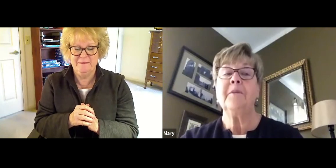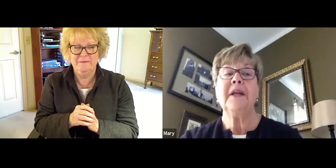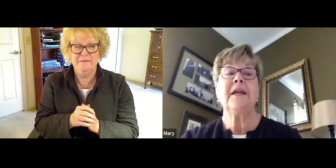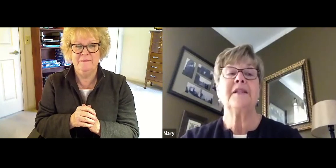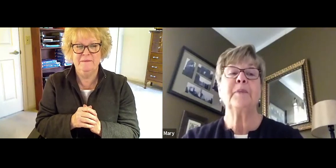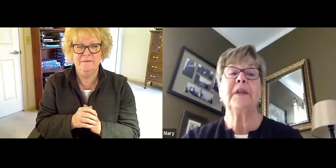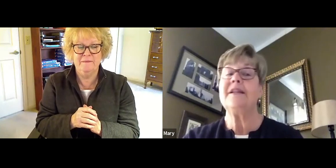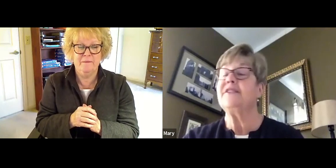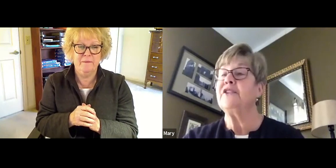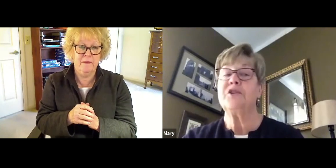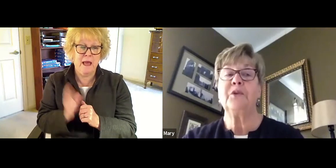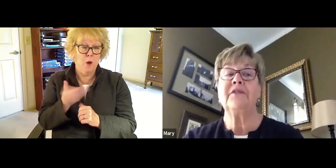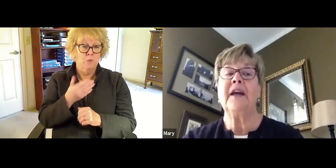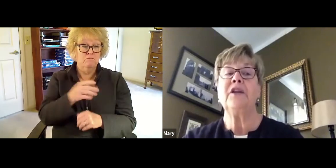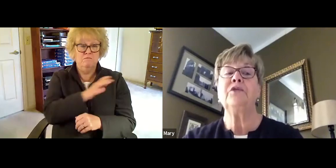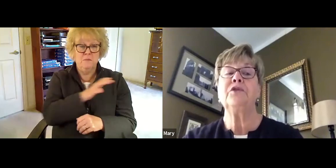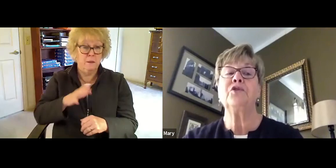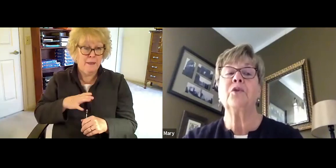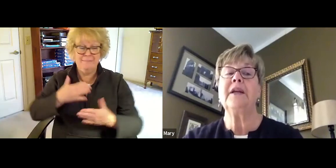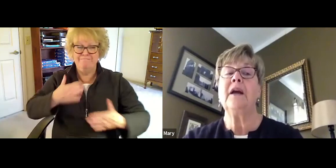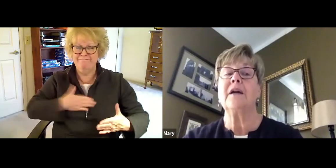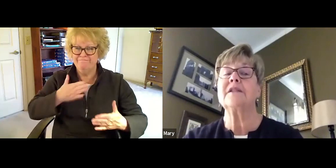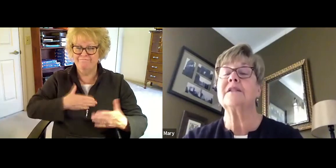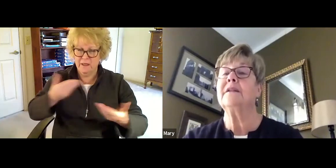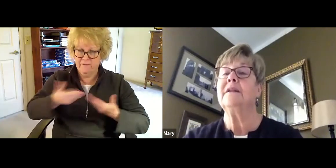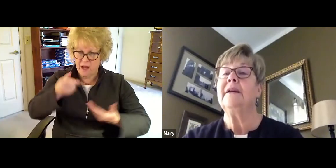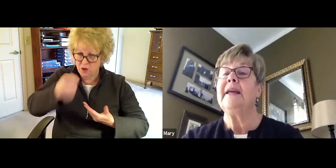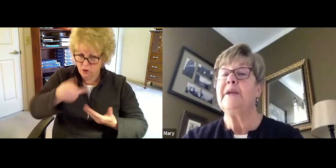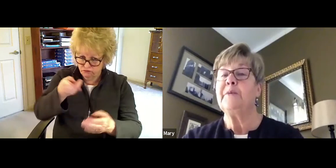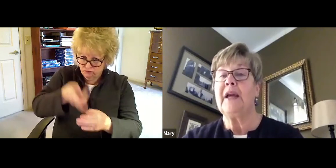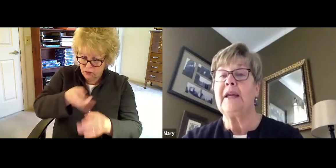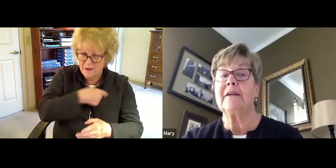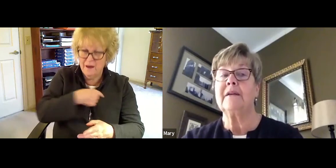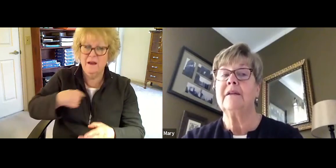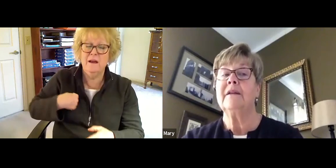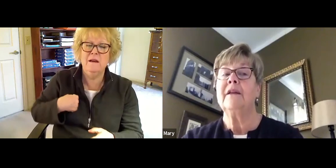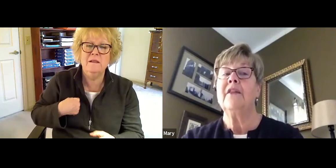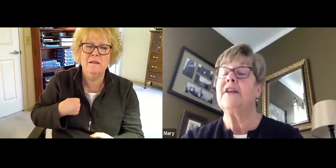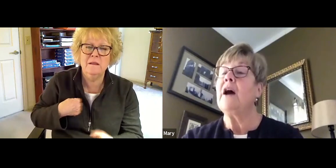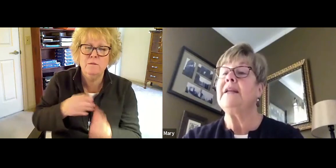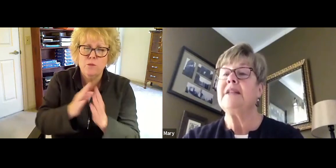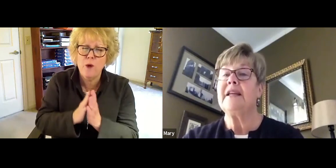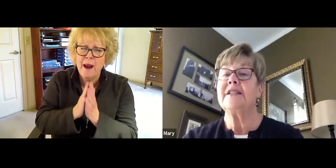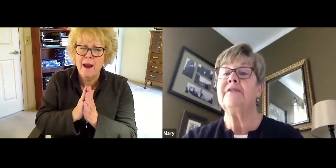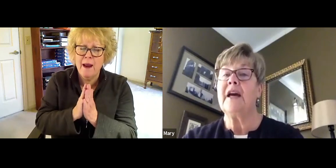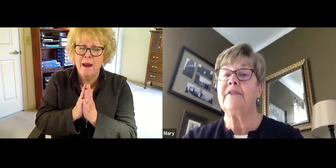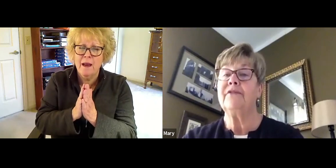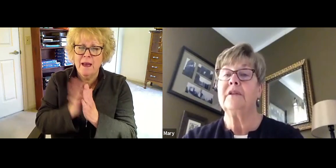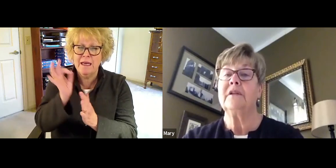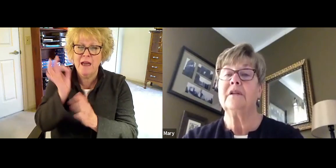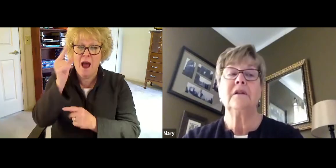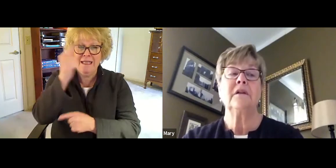Our committee is pleased to invite you to join us in praying the 9 days of